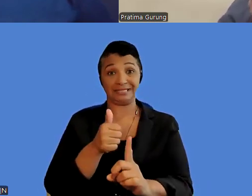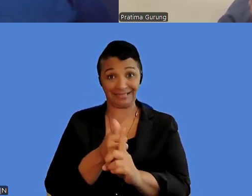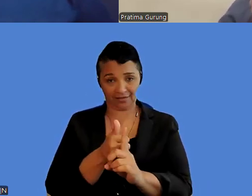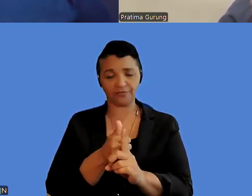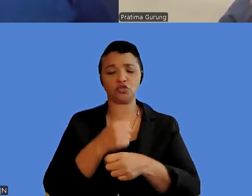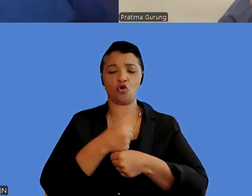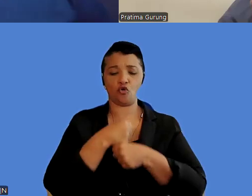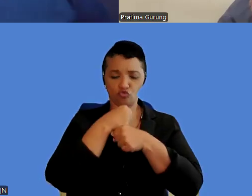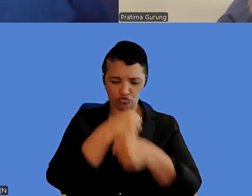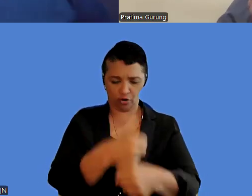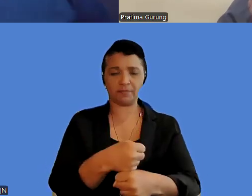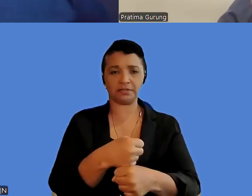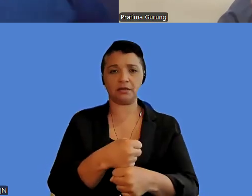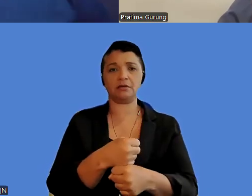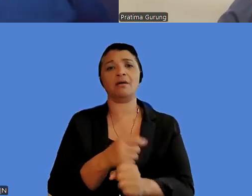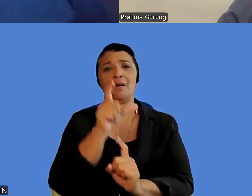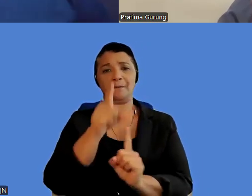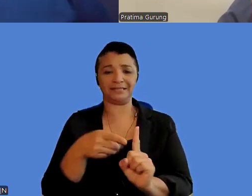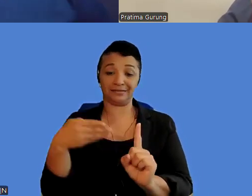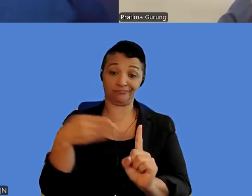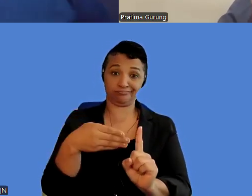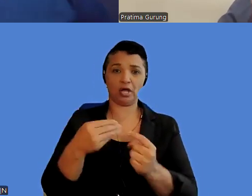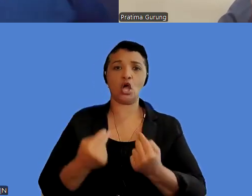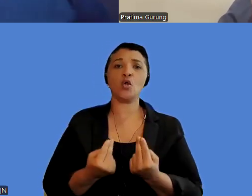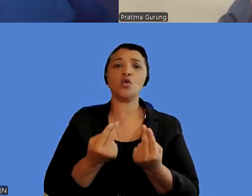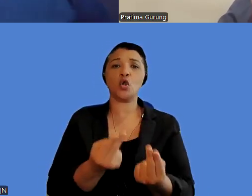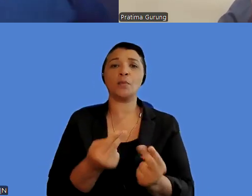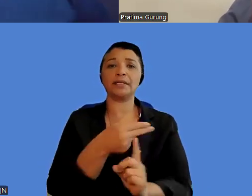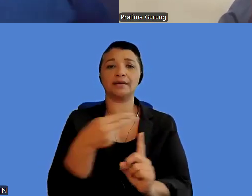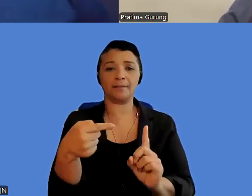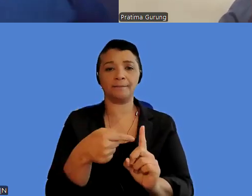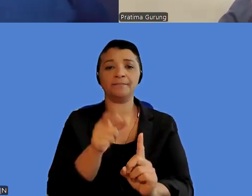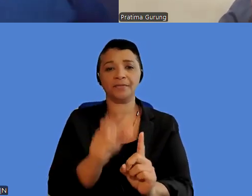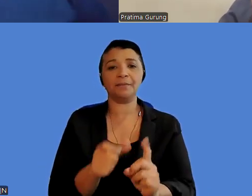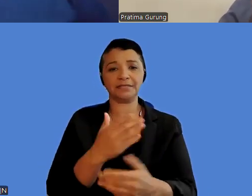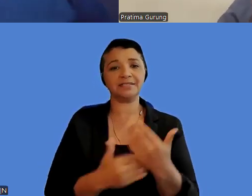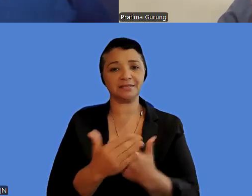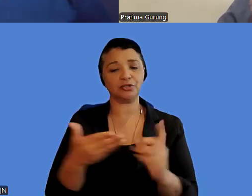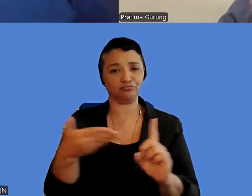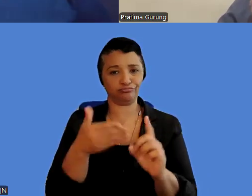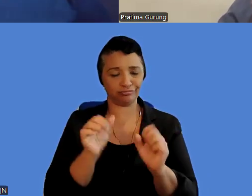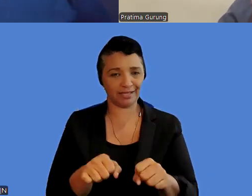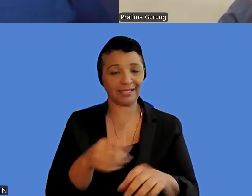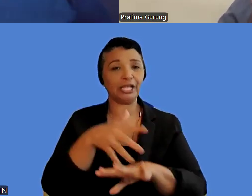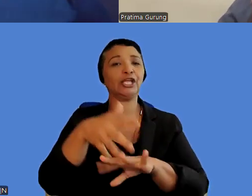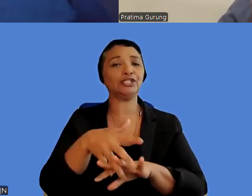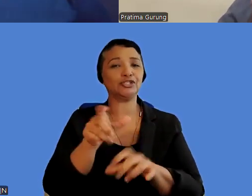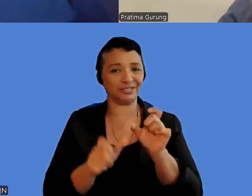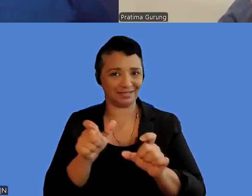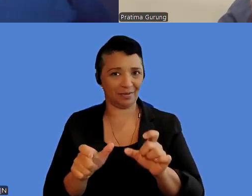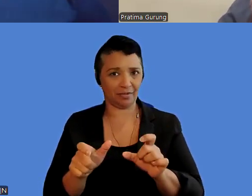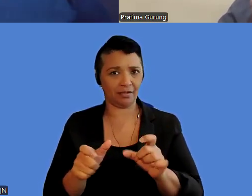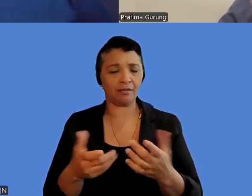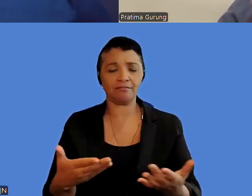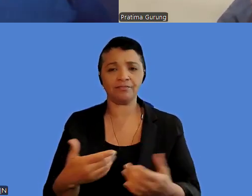the focal person who nominates the representation of indigenous peoples, because we do not want